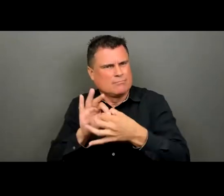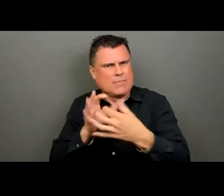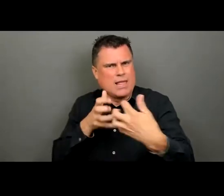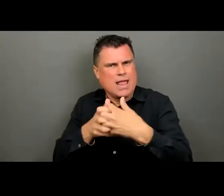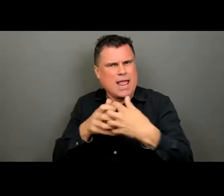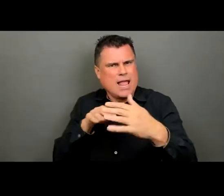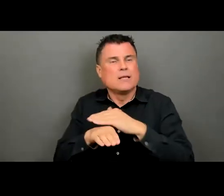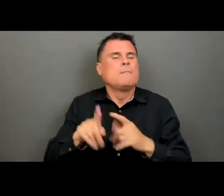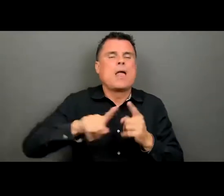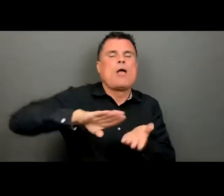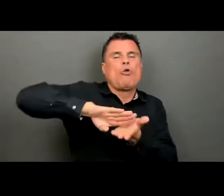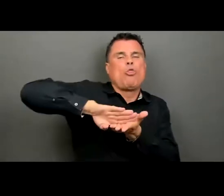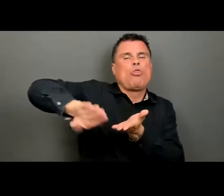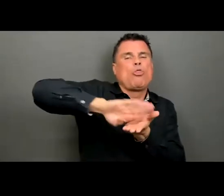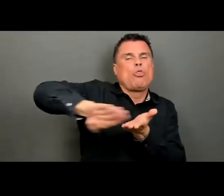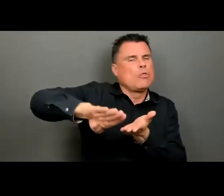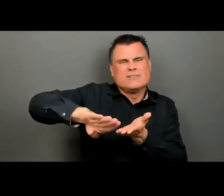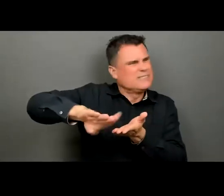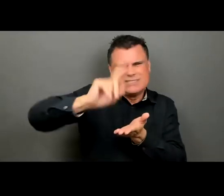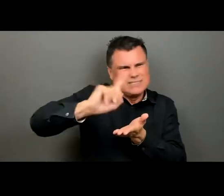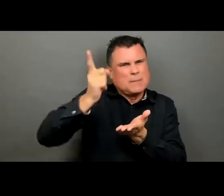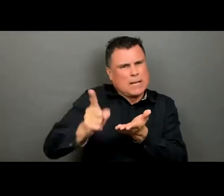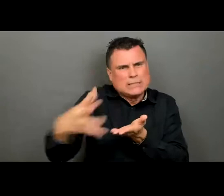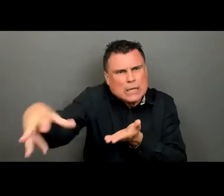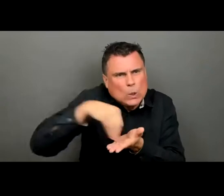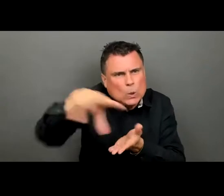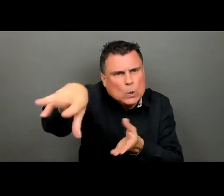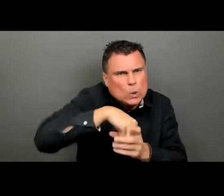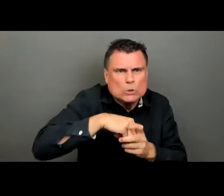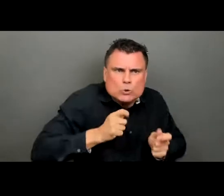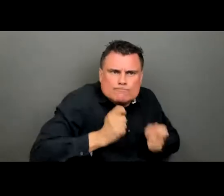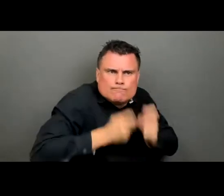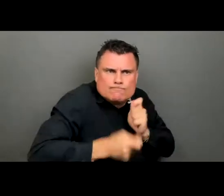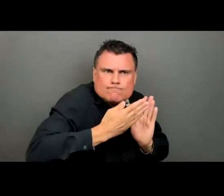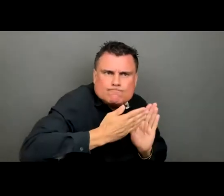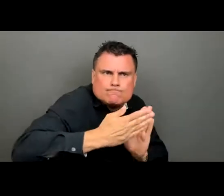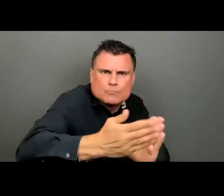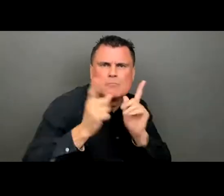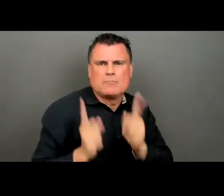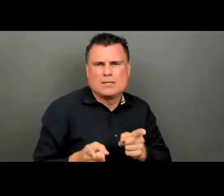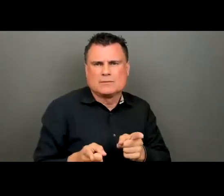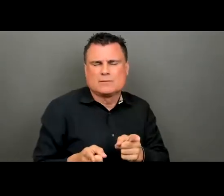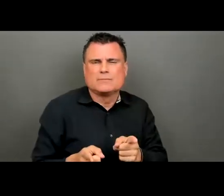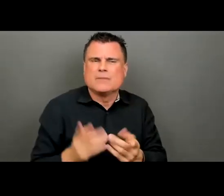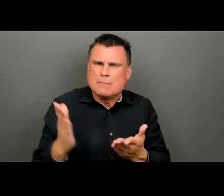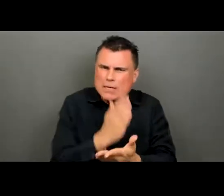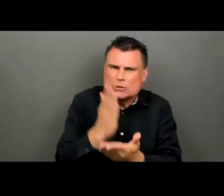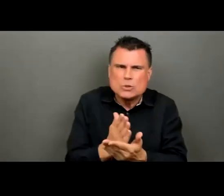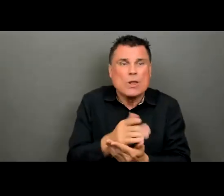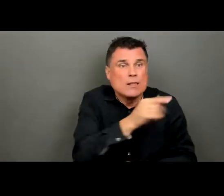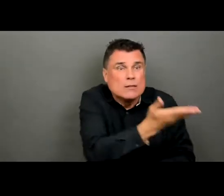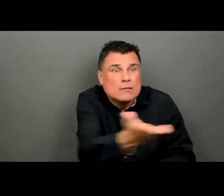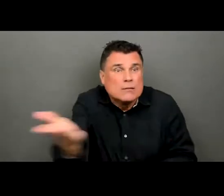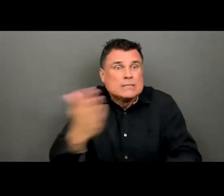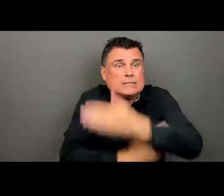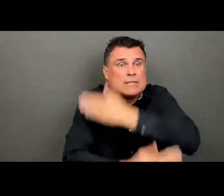Anyone, even you are talking to ensure the inclusion of those particular population. That's why